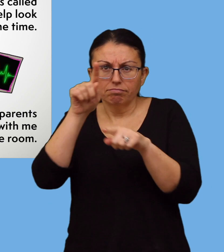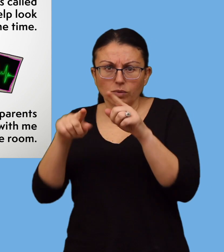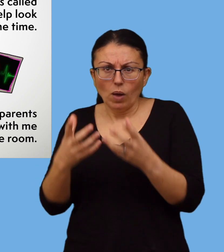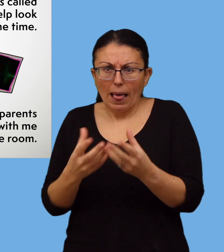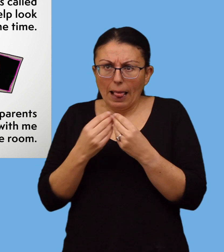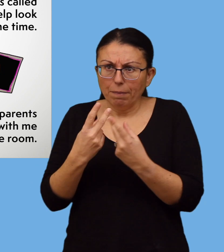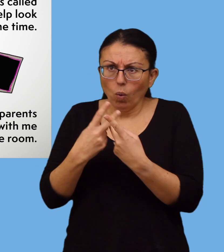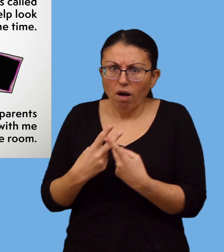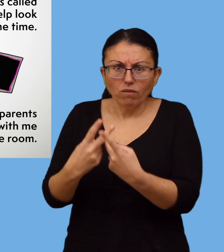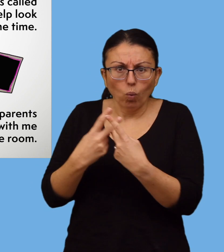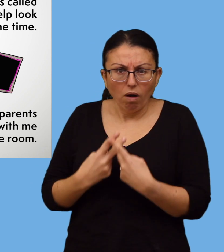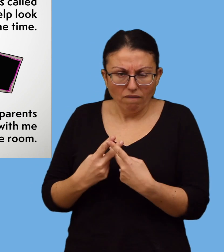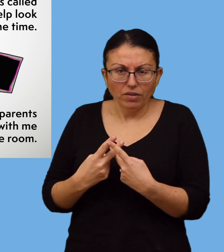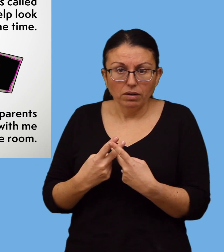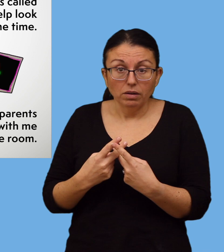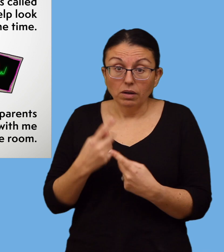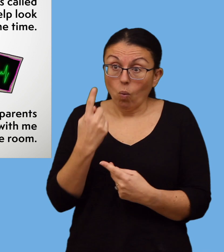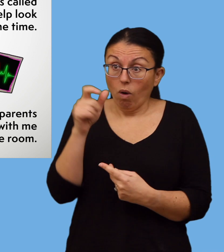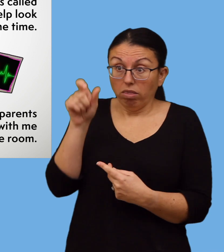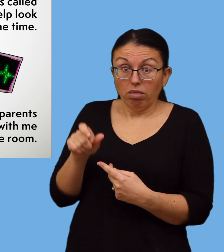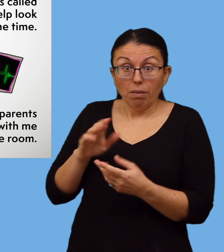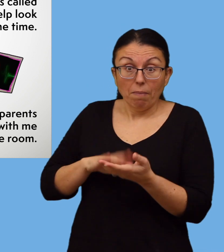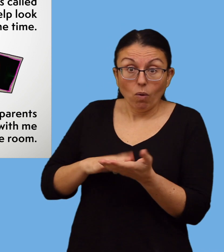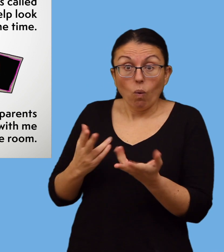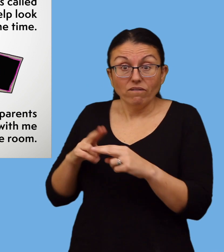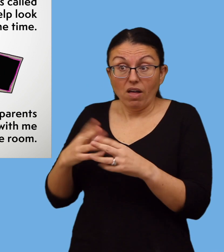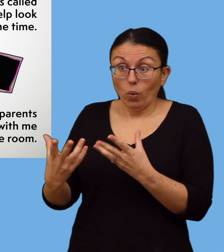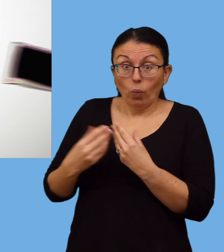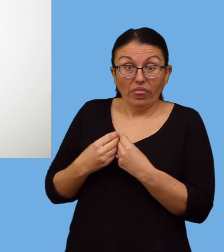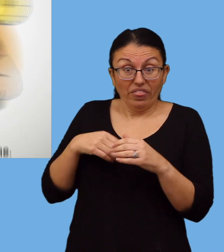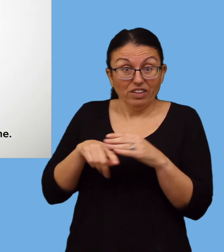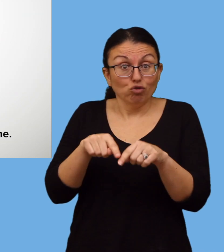the time. One of my parents could come with me into the room.